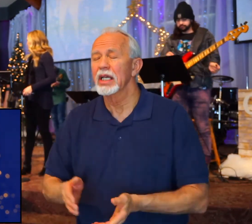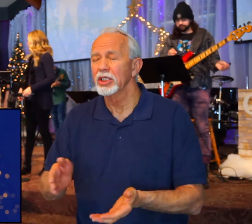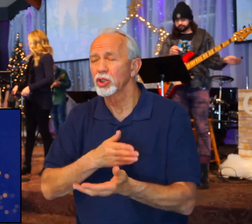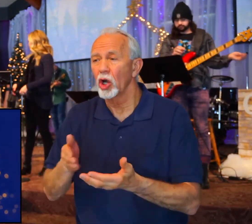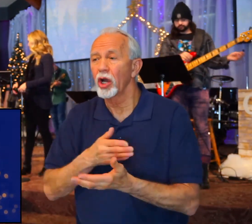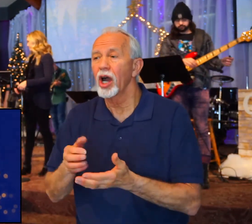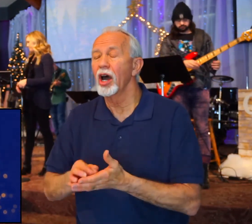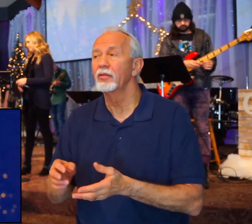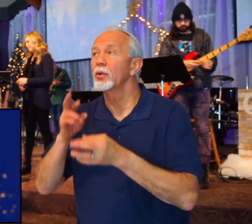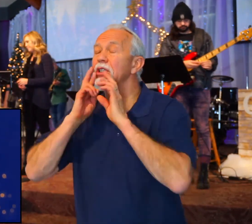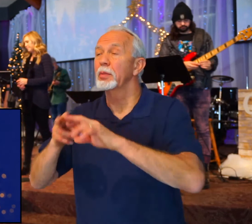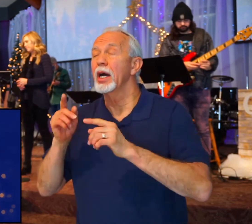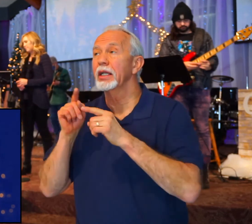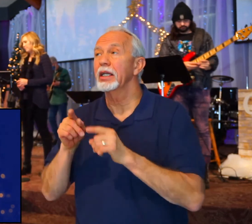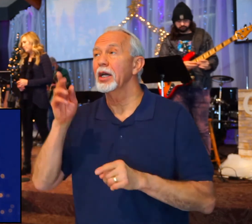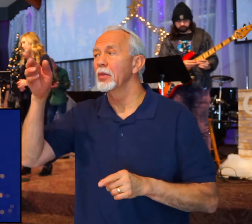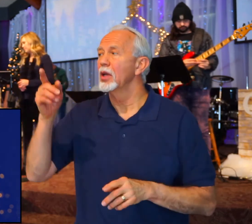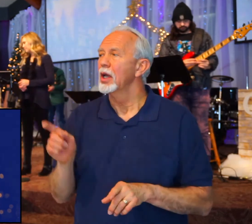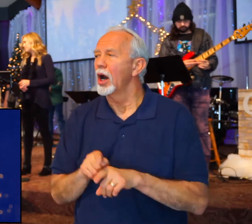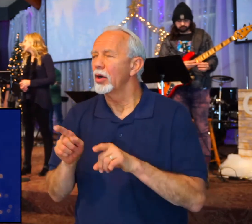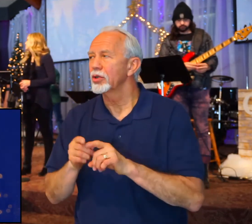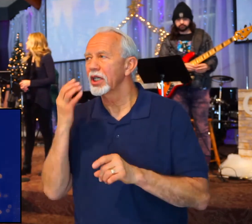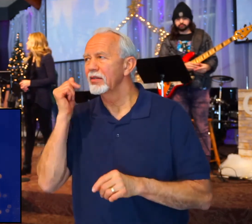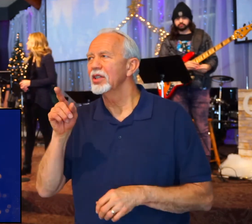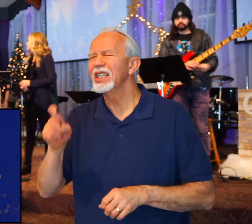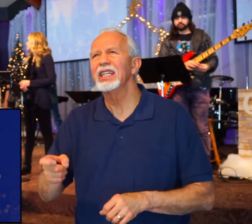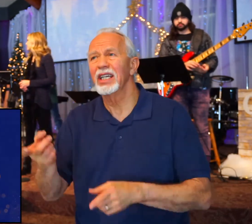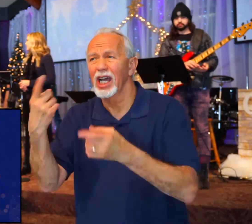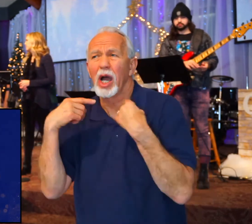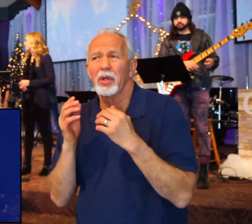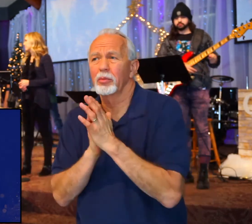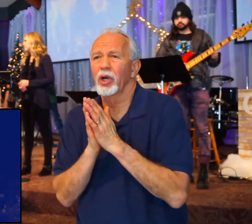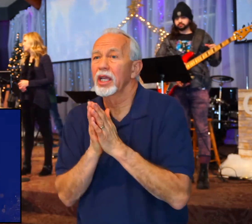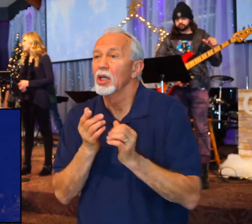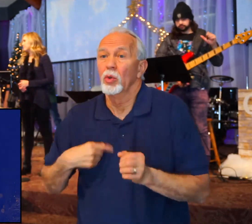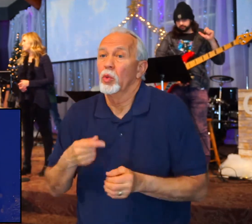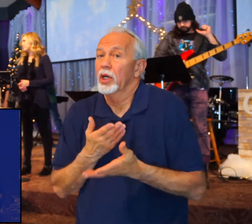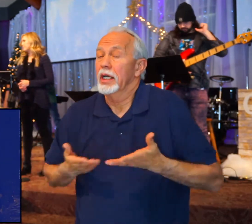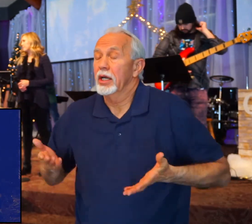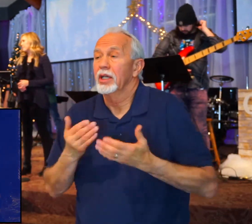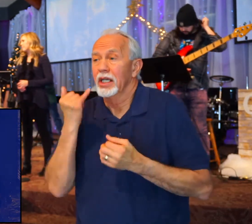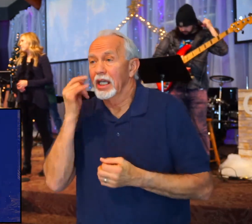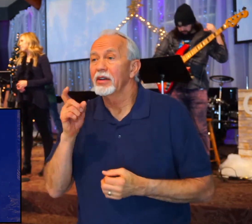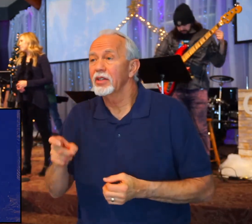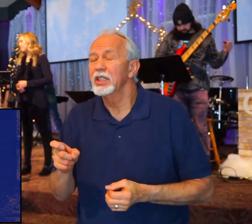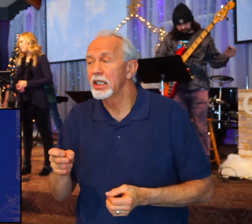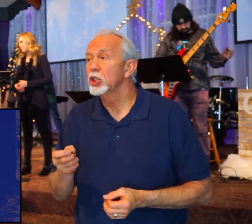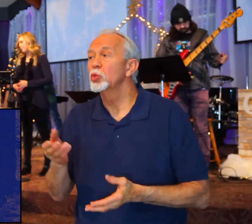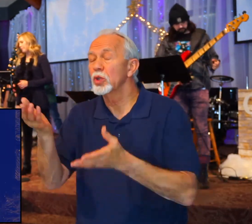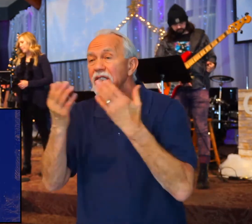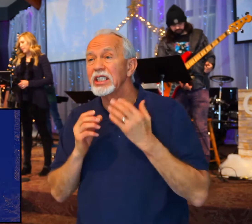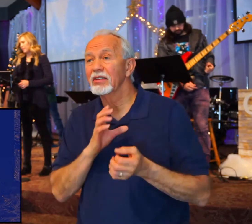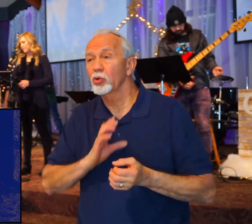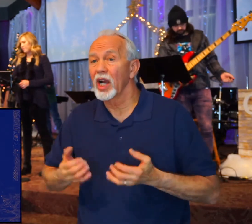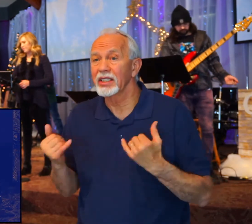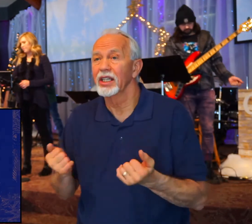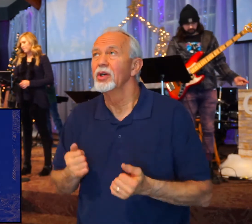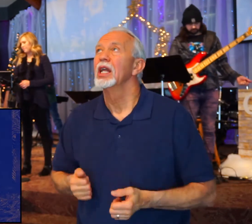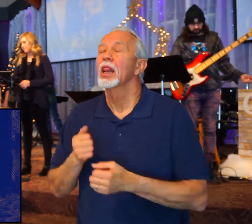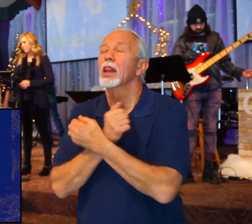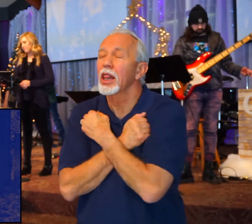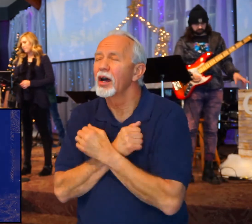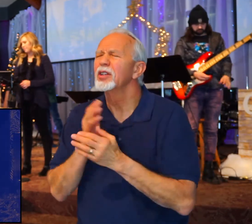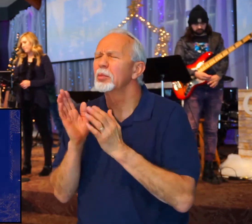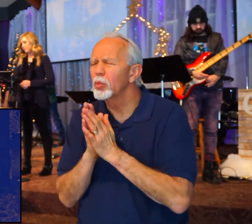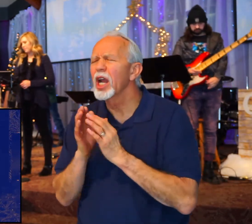responding to Him. But also, if you need to come pray, once you come, we're here. If you need to receive Christ today, we would love to pray with you.